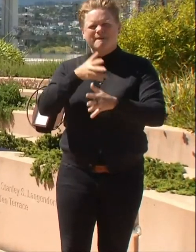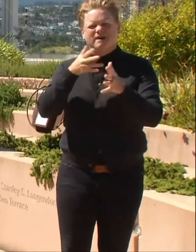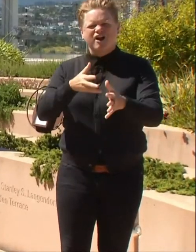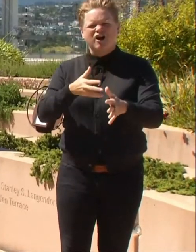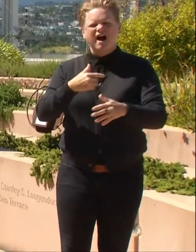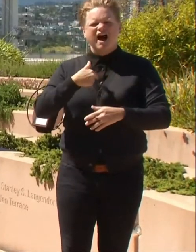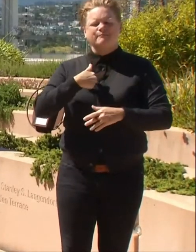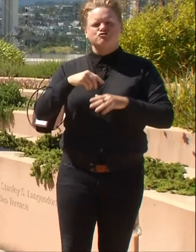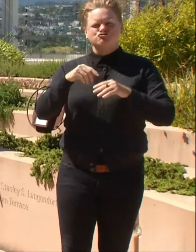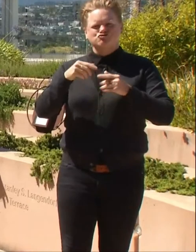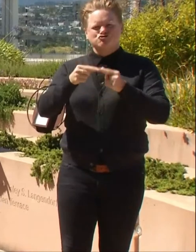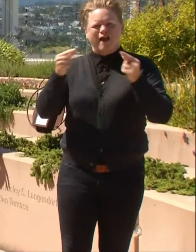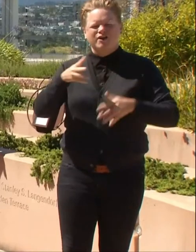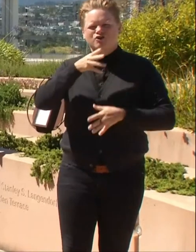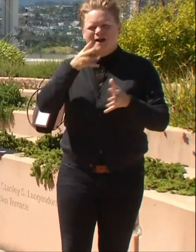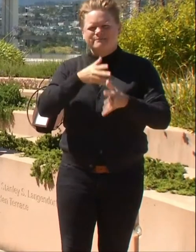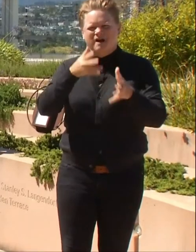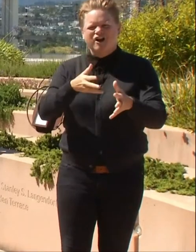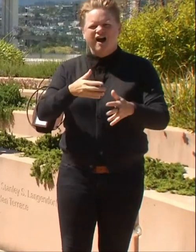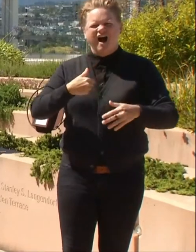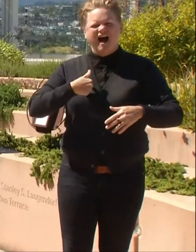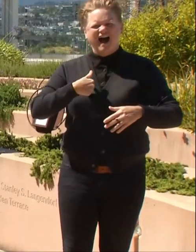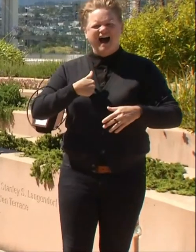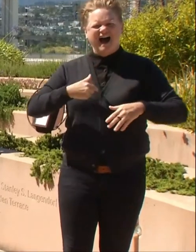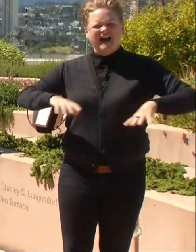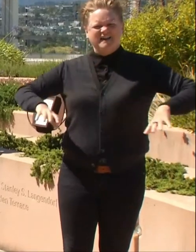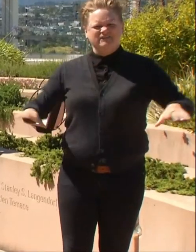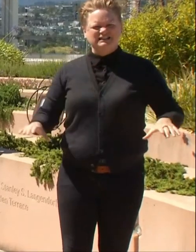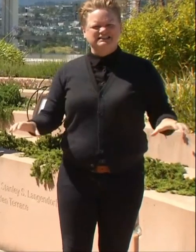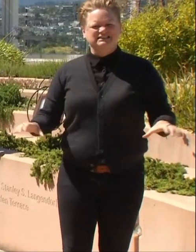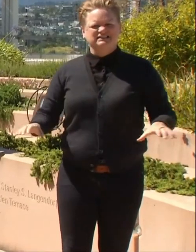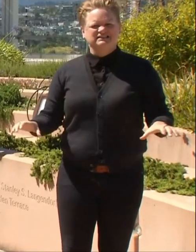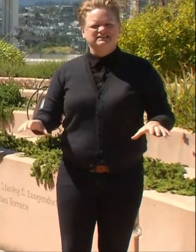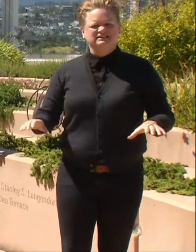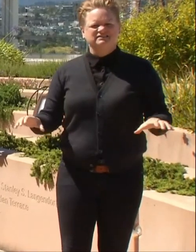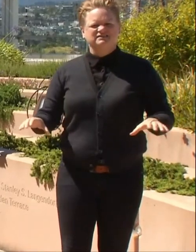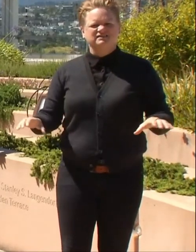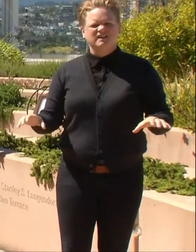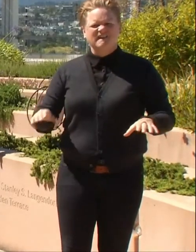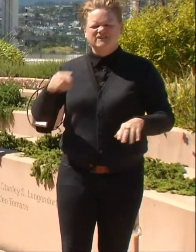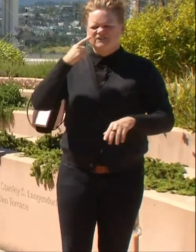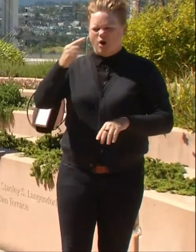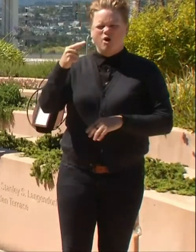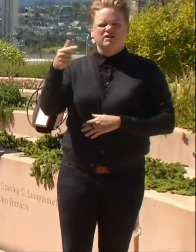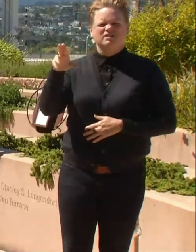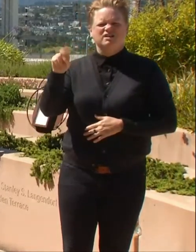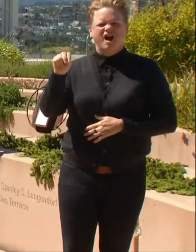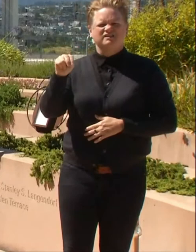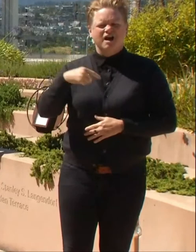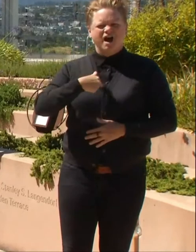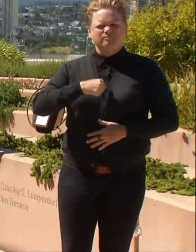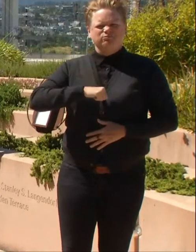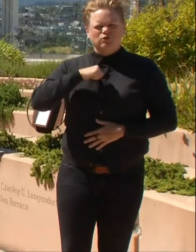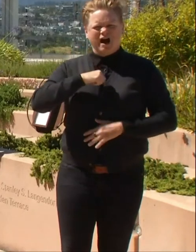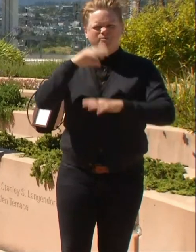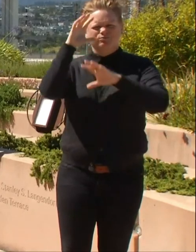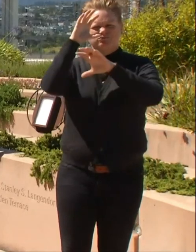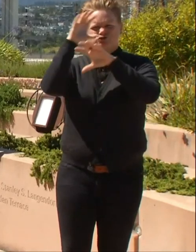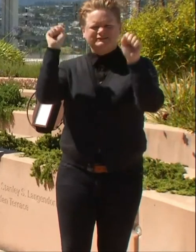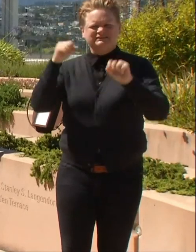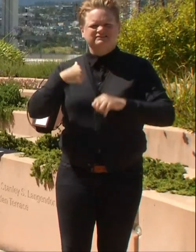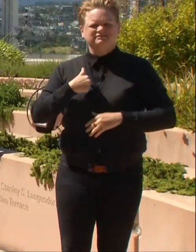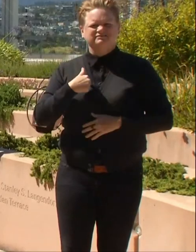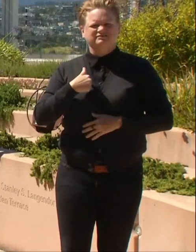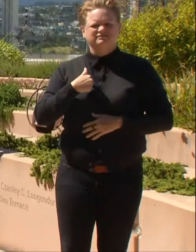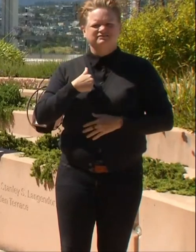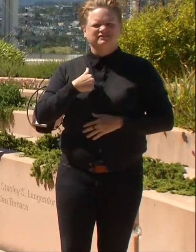activist for gun violence for over 25 years, I stand here today as a proud president of Brady, California, for racial